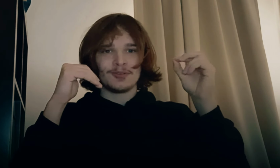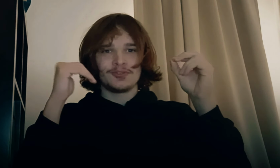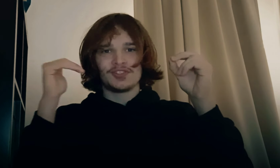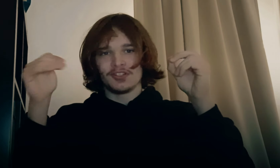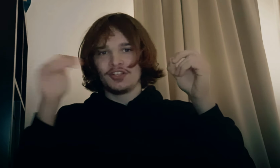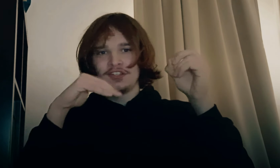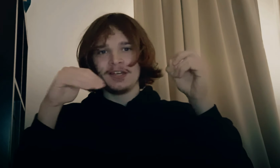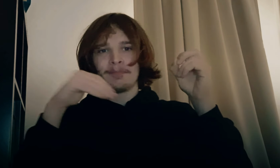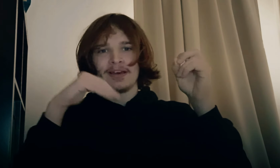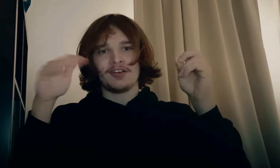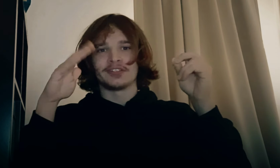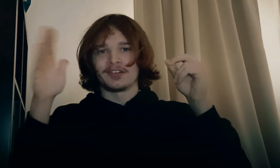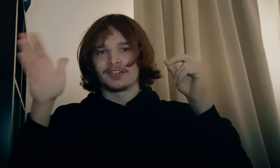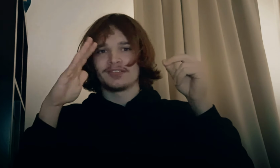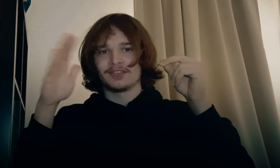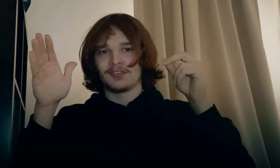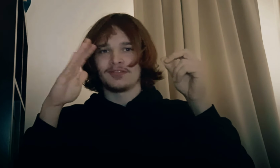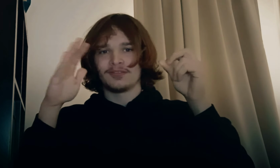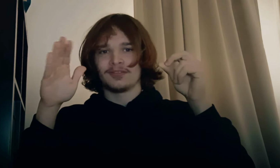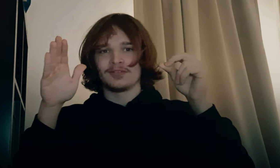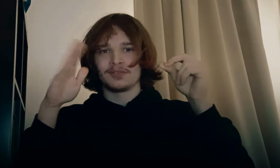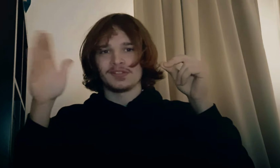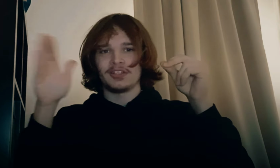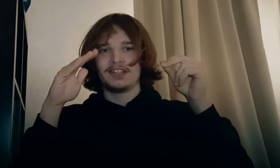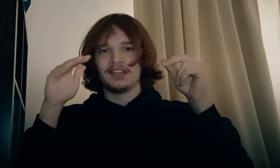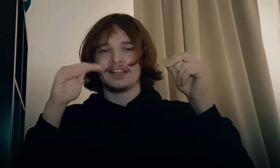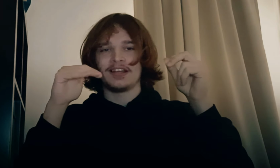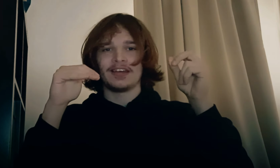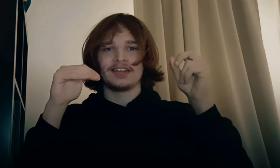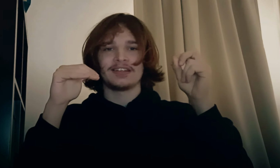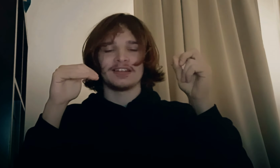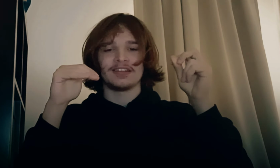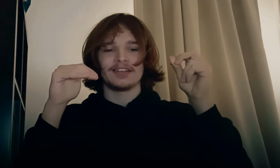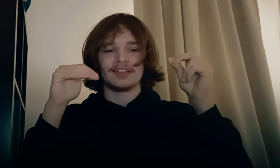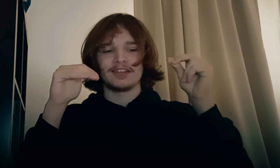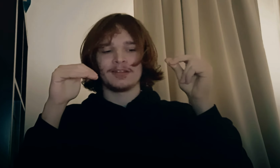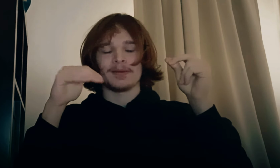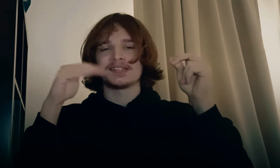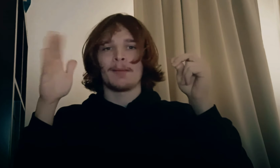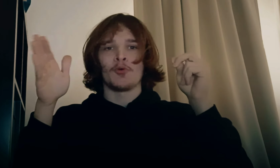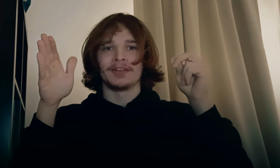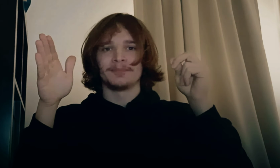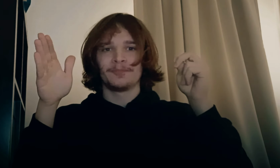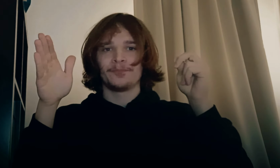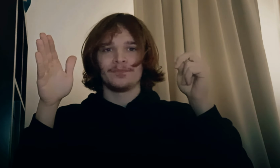who is leading by other, who's leading like by someone.